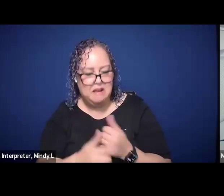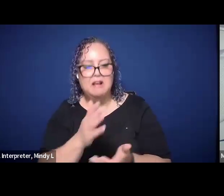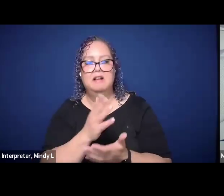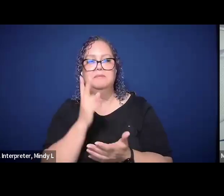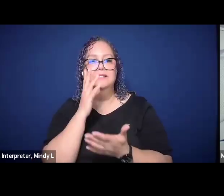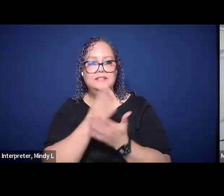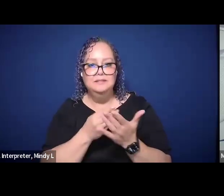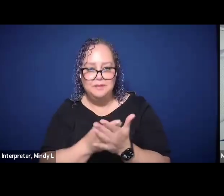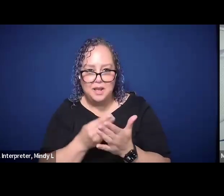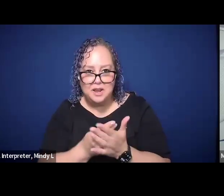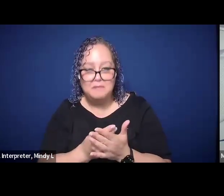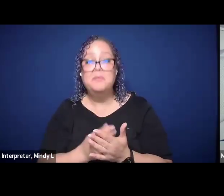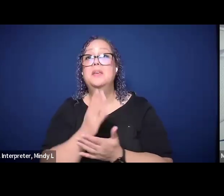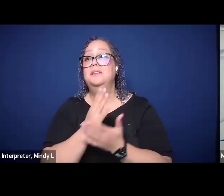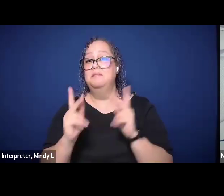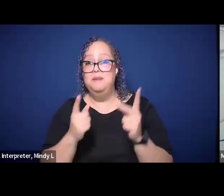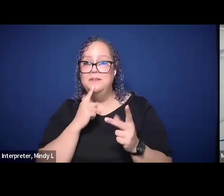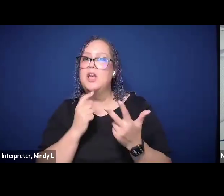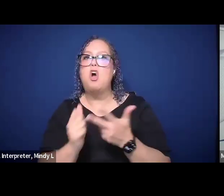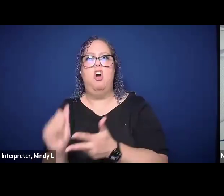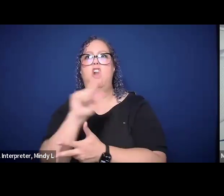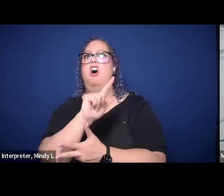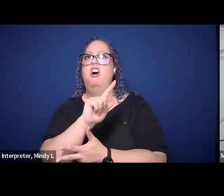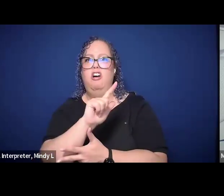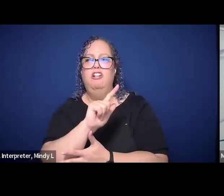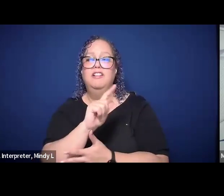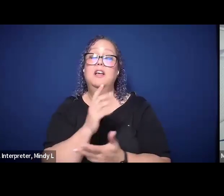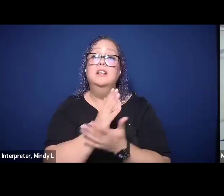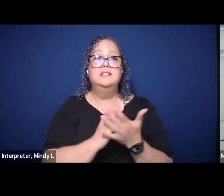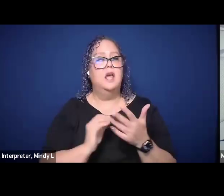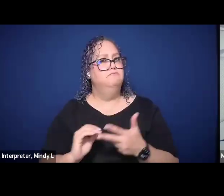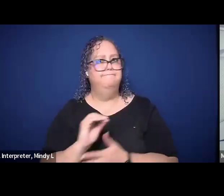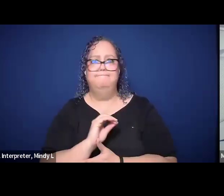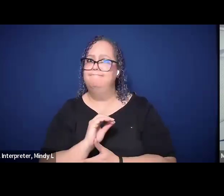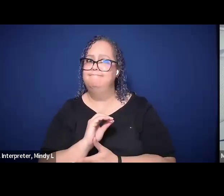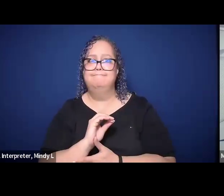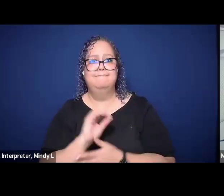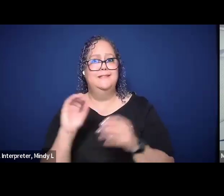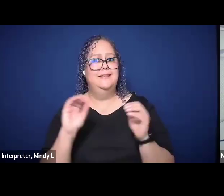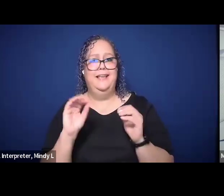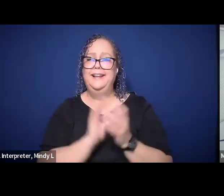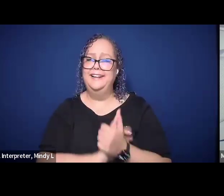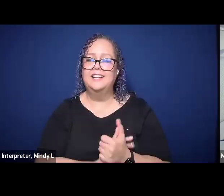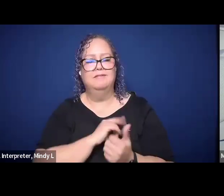some all of the above, some none of the above. I love hearing that.